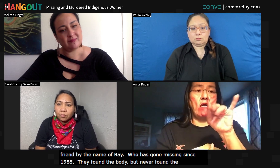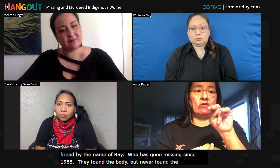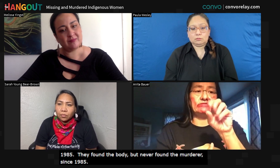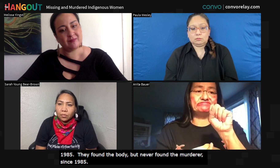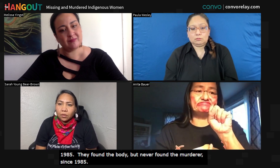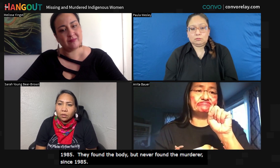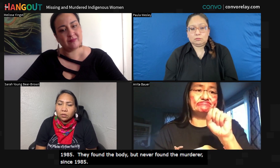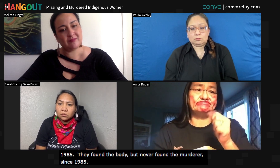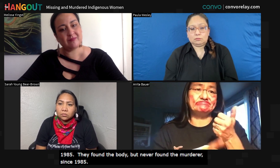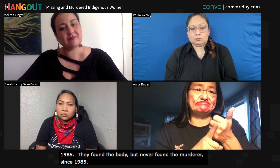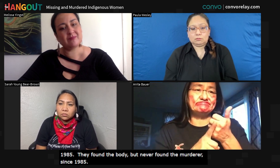There's Robert Lines,